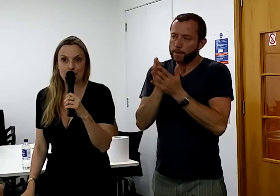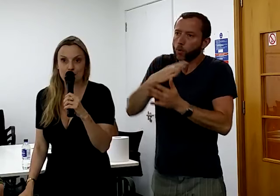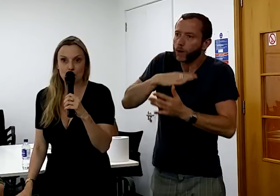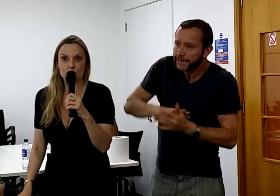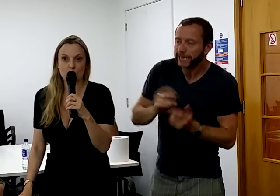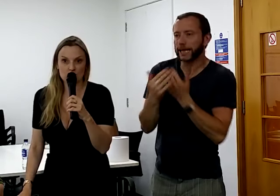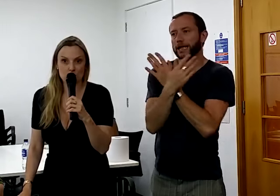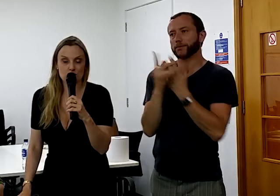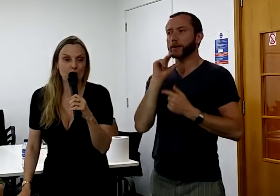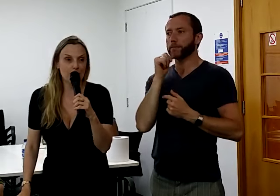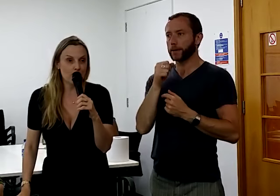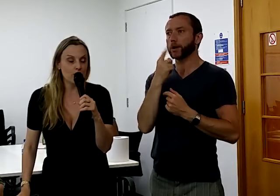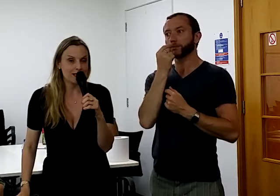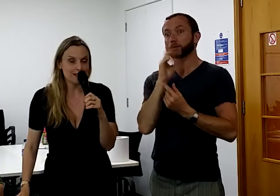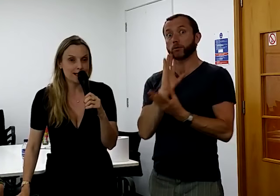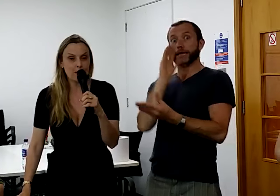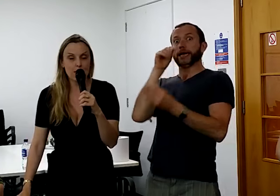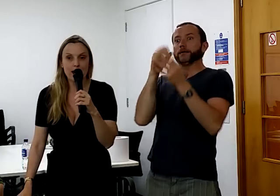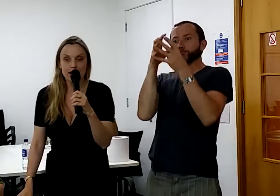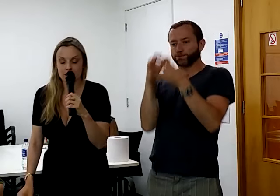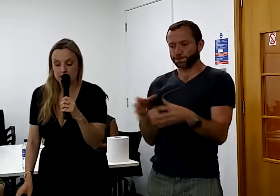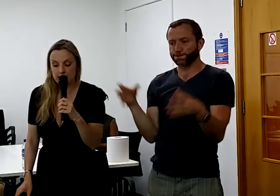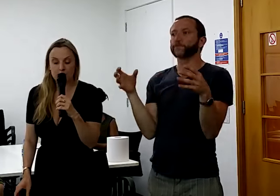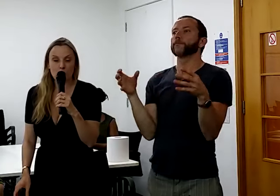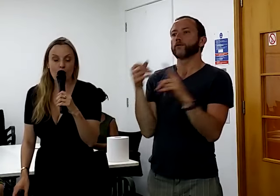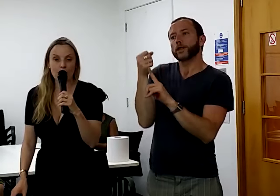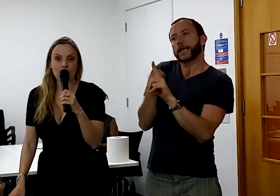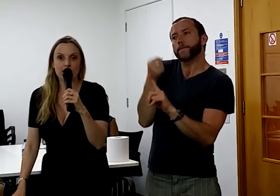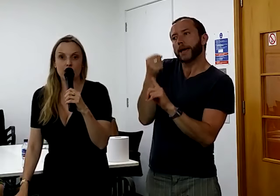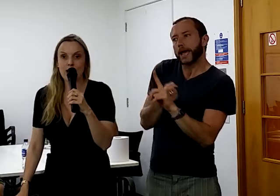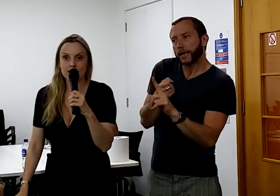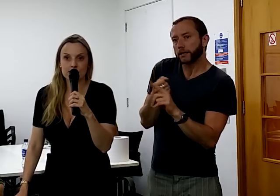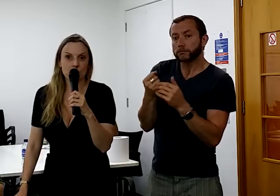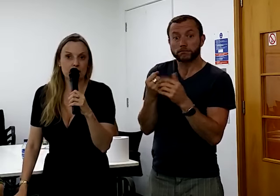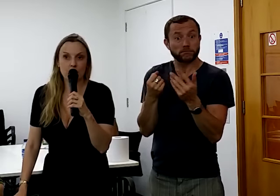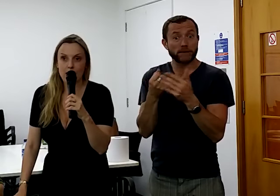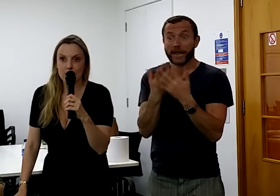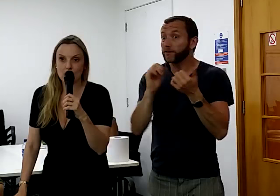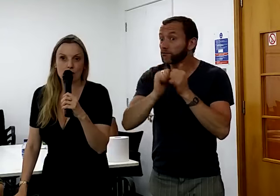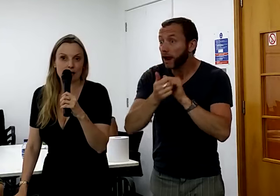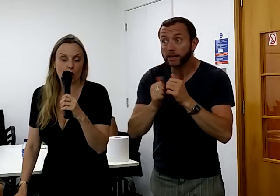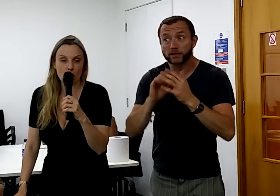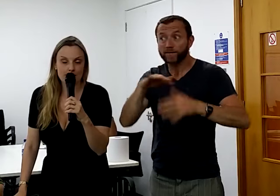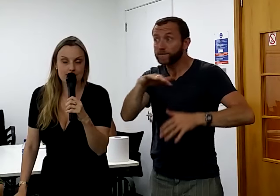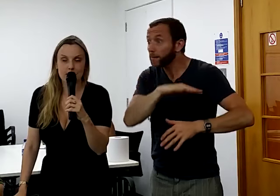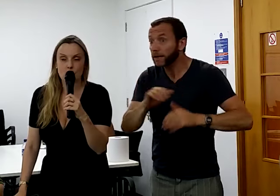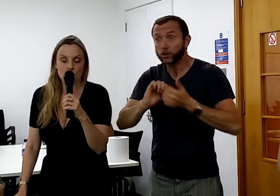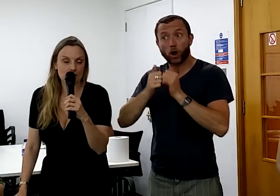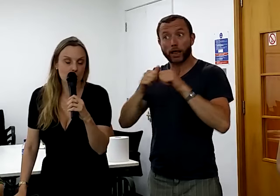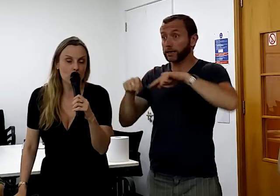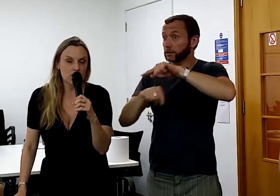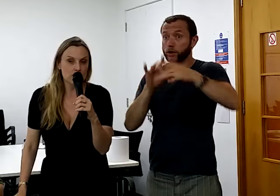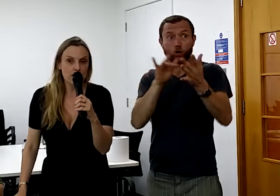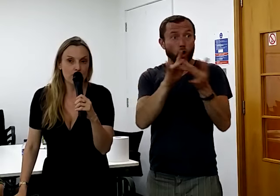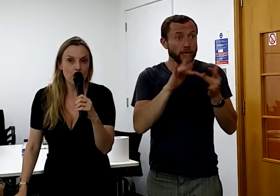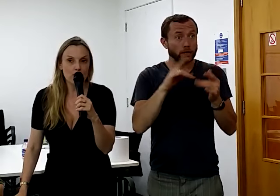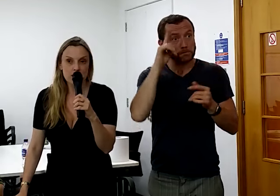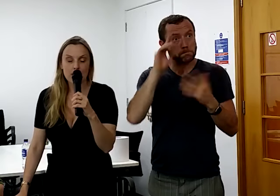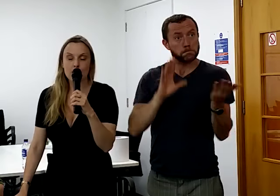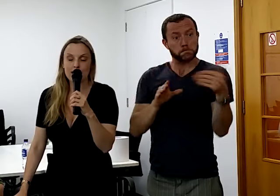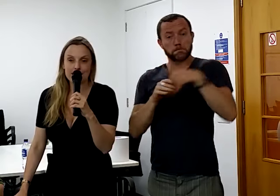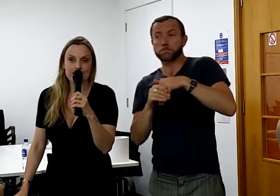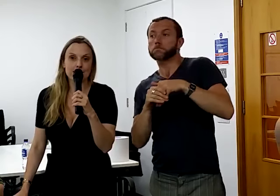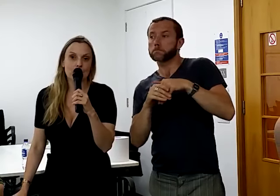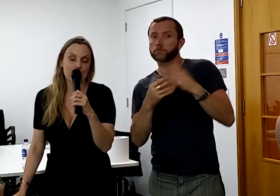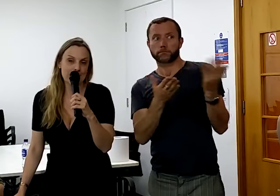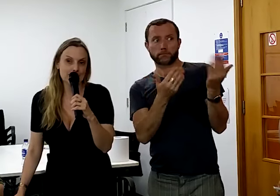need as many people as possible to be involved in this campaign. If you have any friends or any family or any colleagues that also might want to be